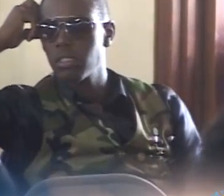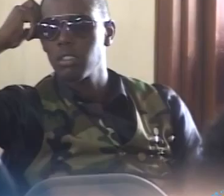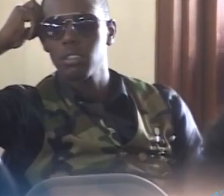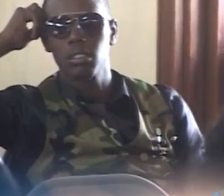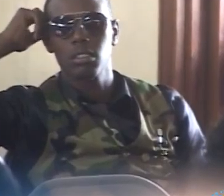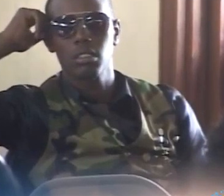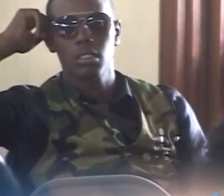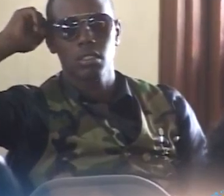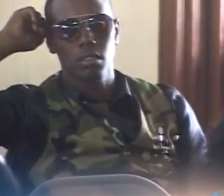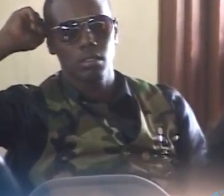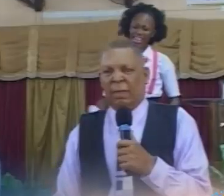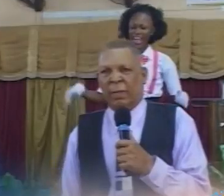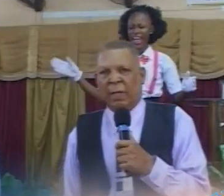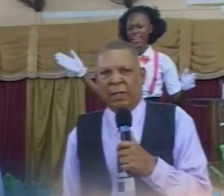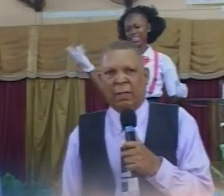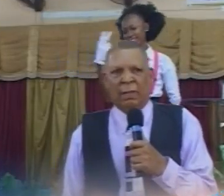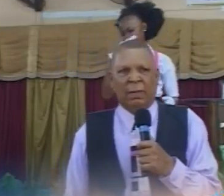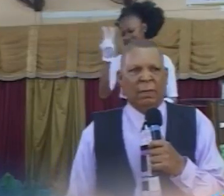And we'll be seeing